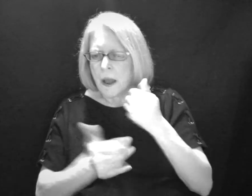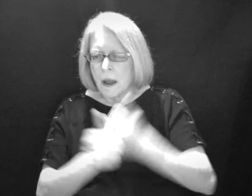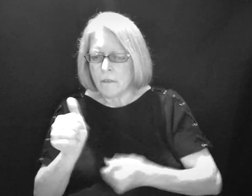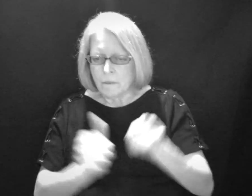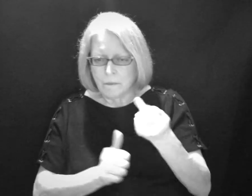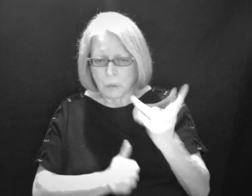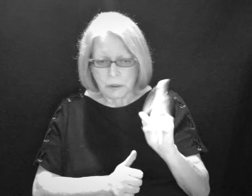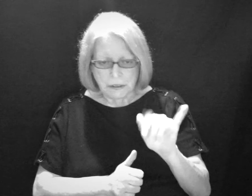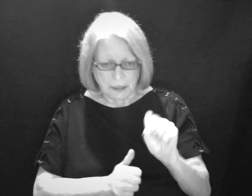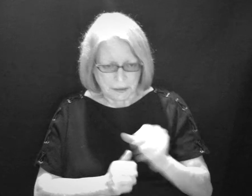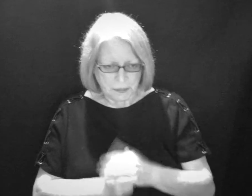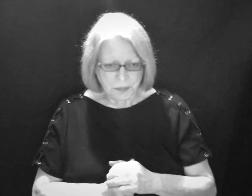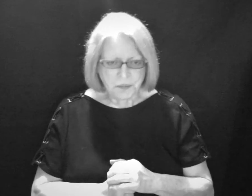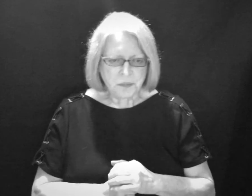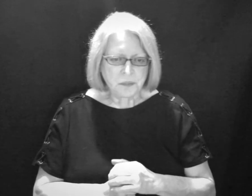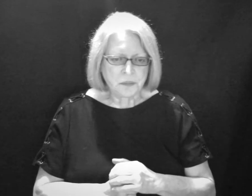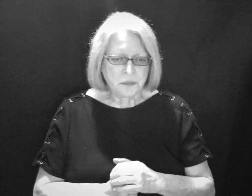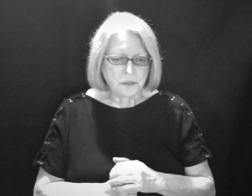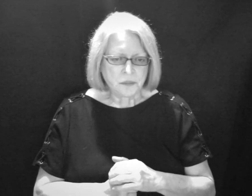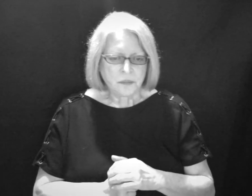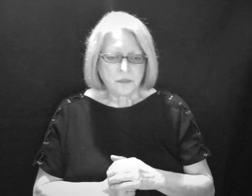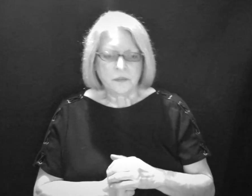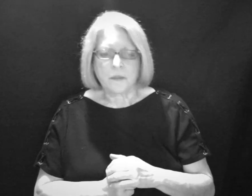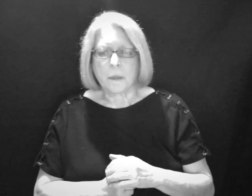over here, copy this in,